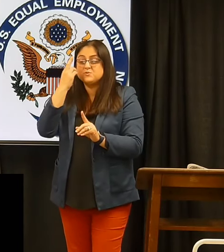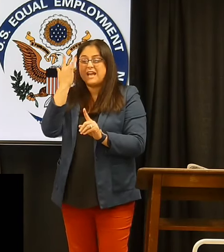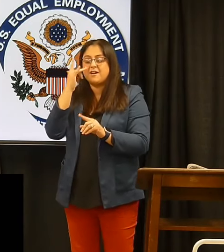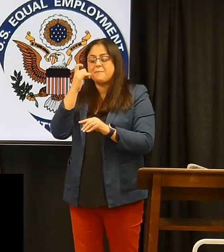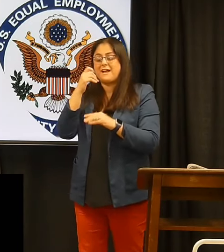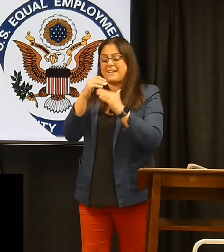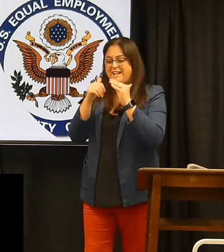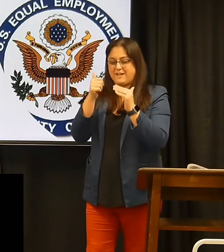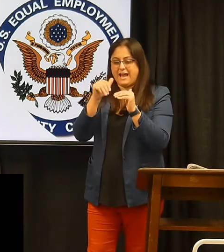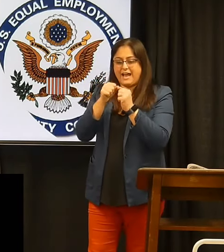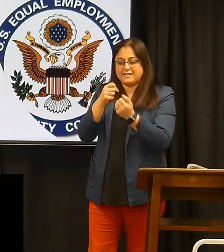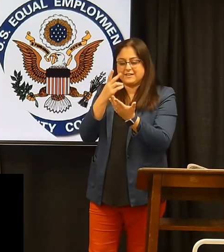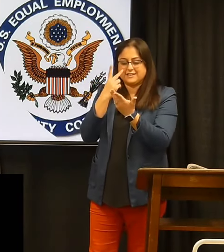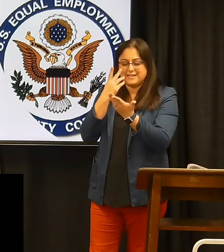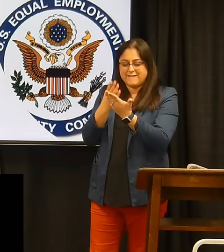employees.